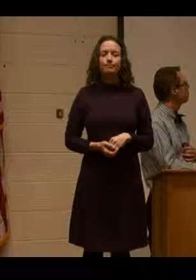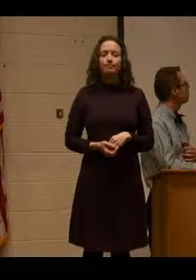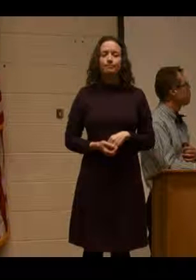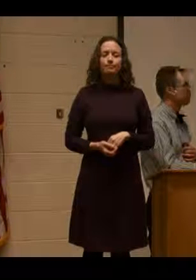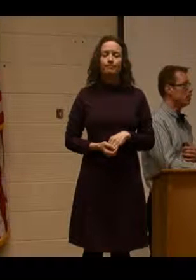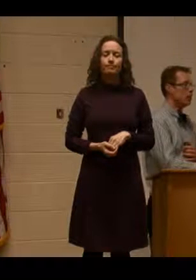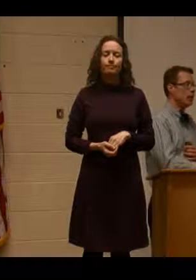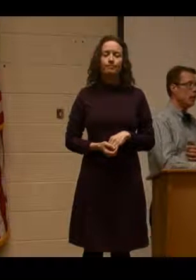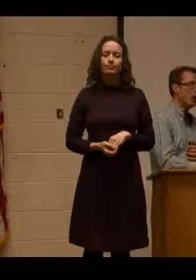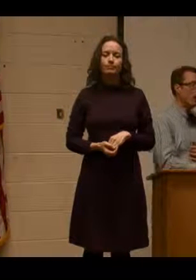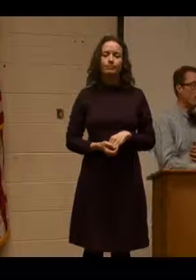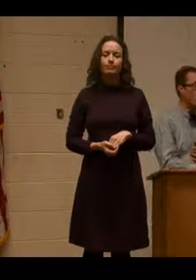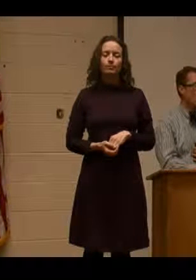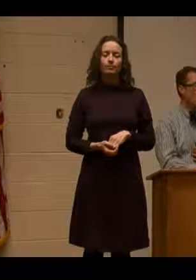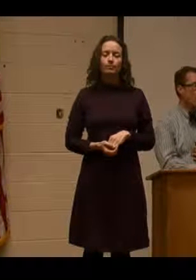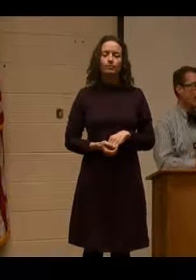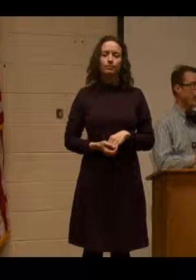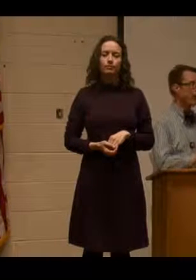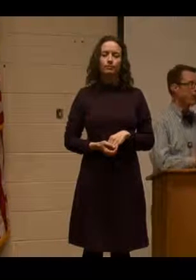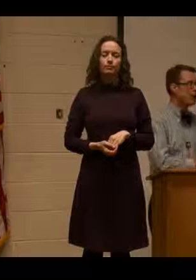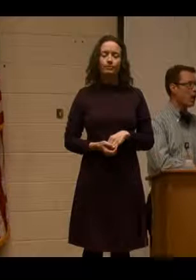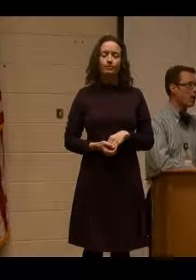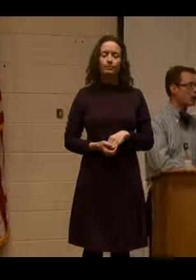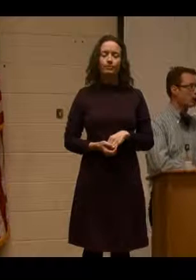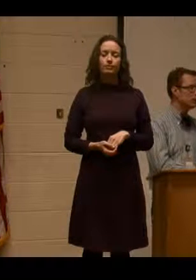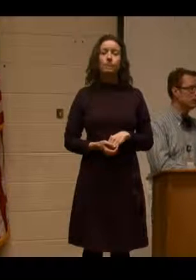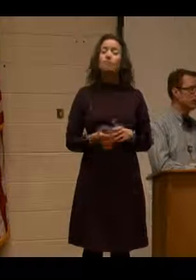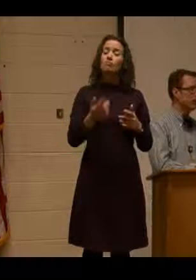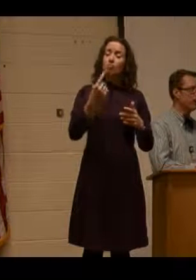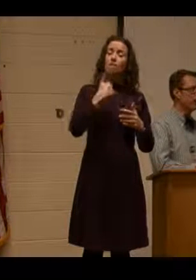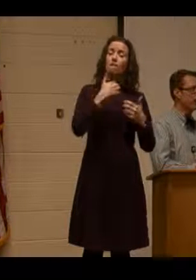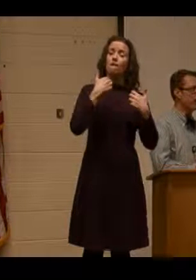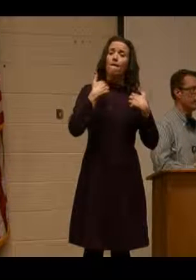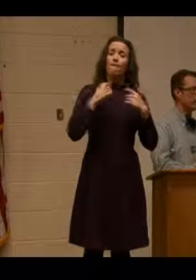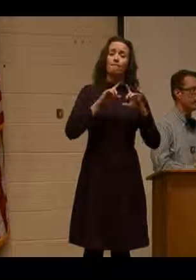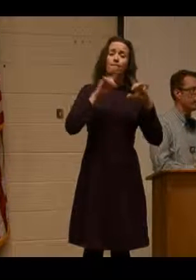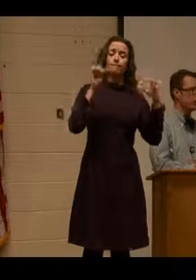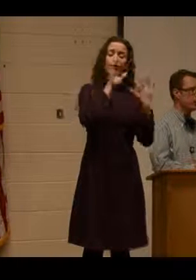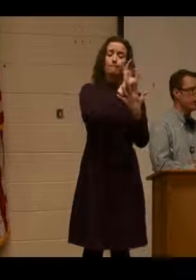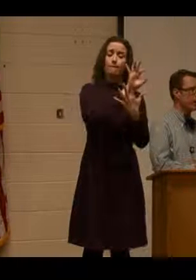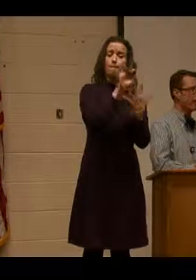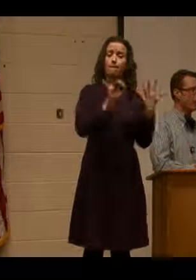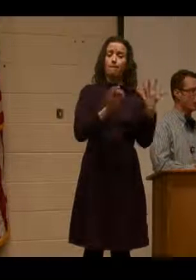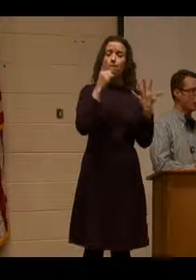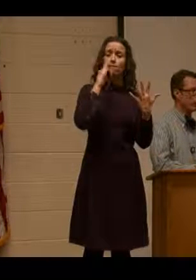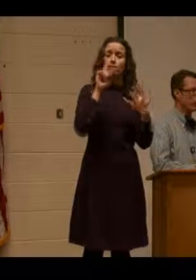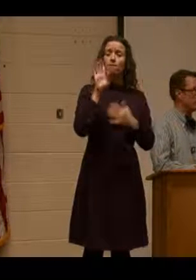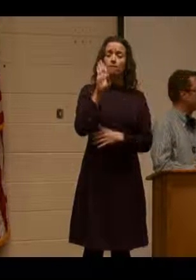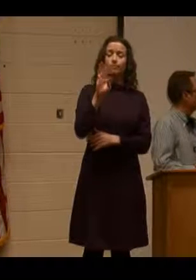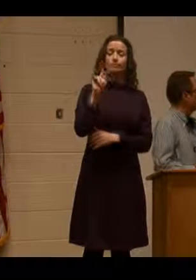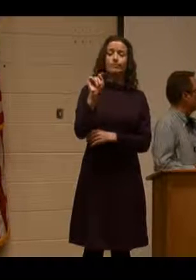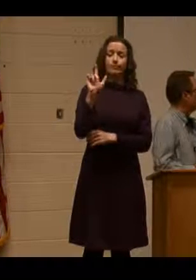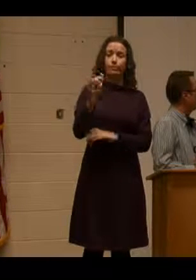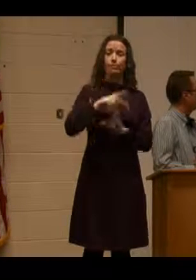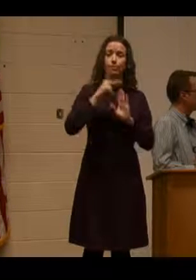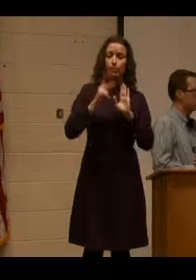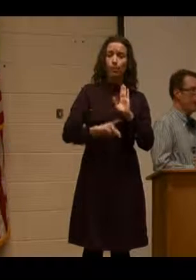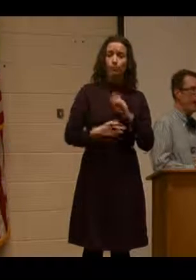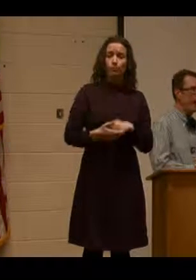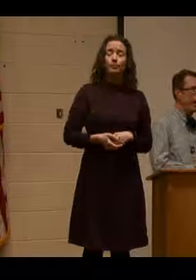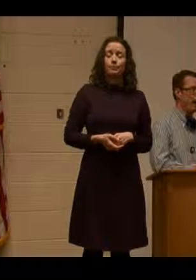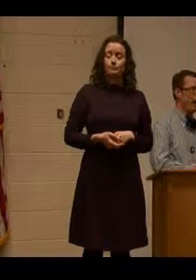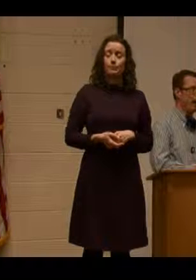We do have different options within the Bridges to Life program. We do have